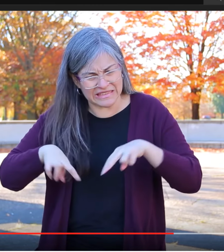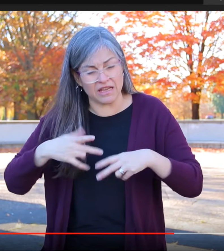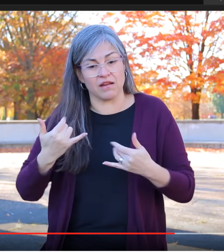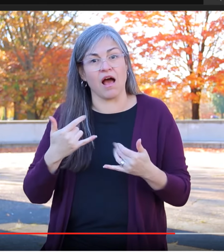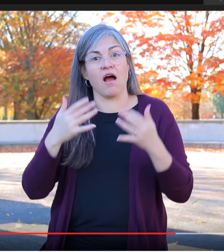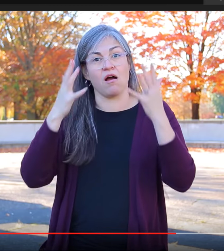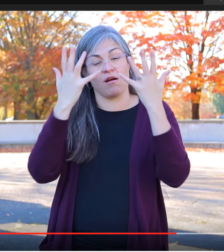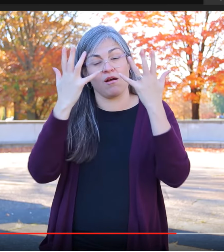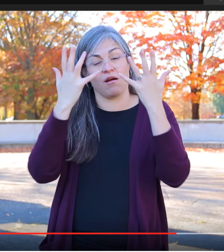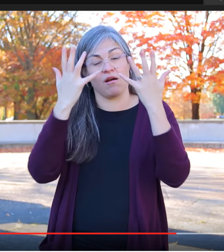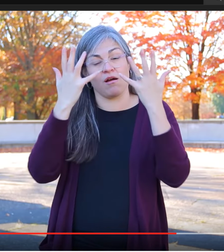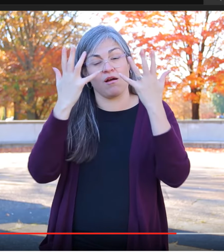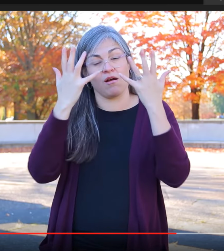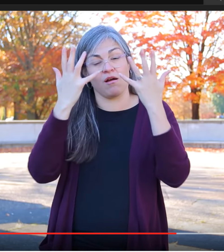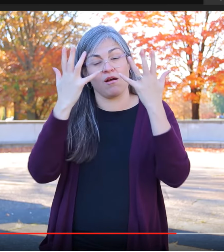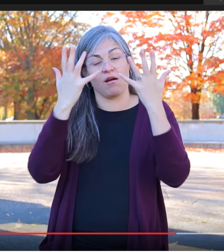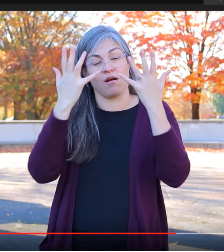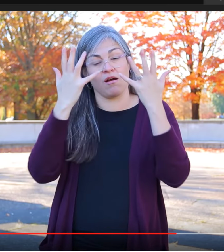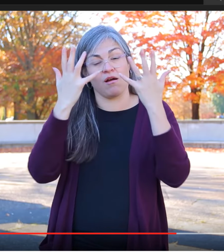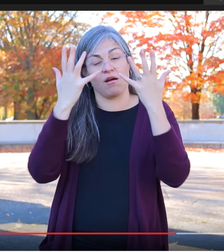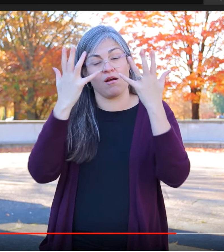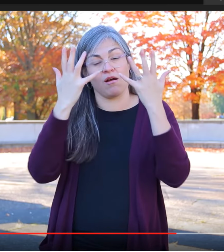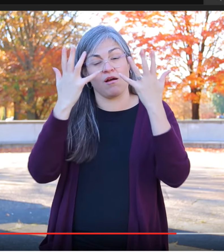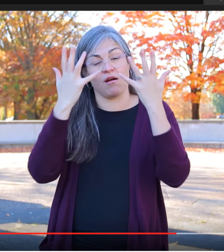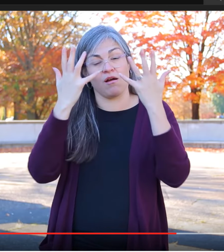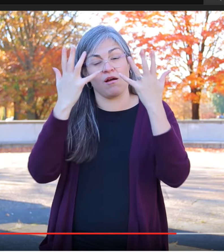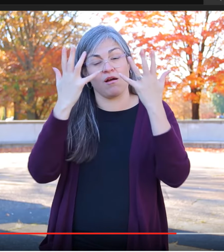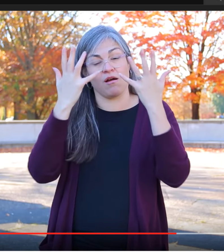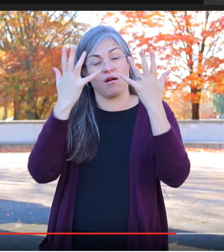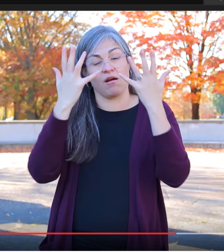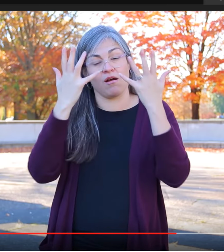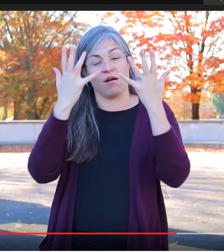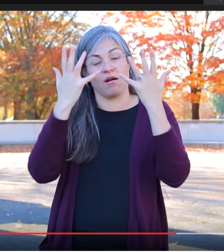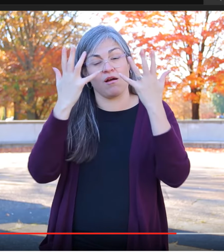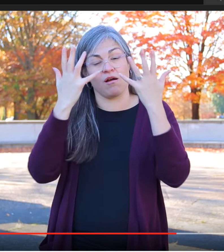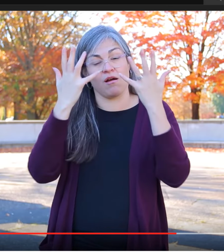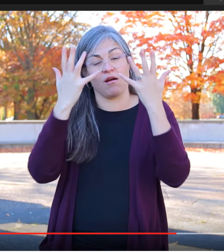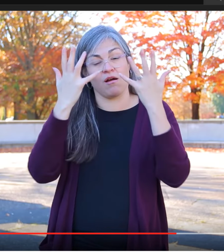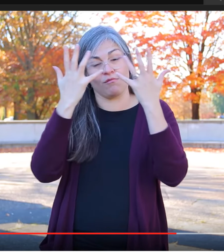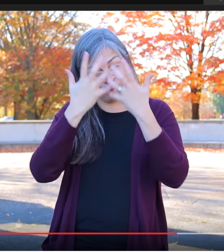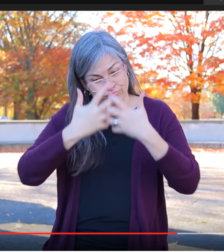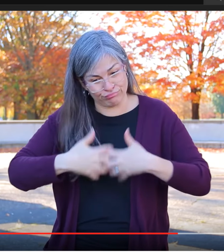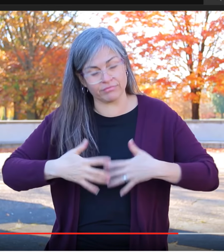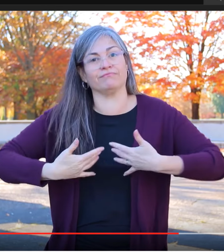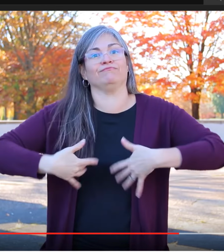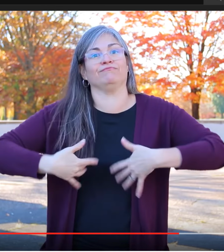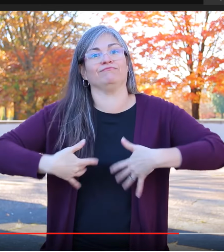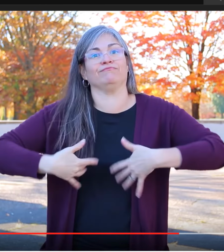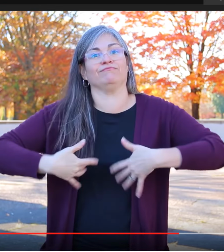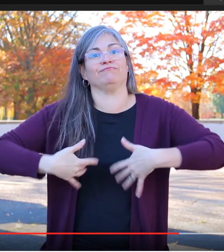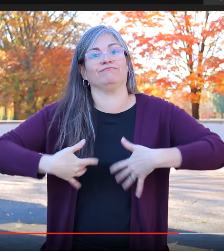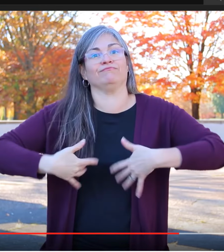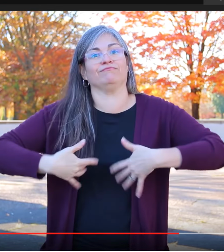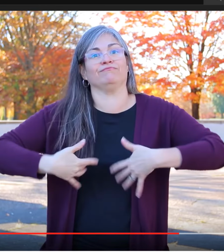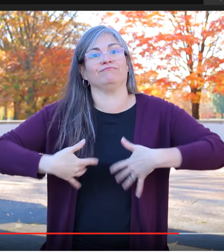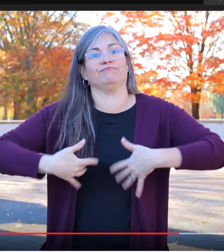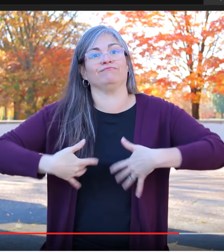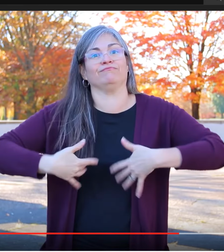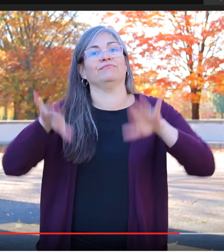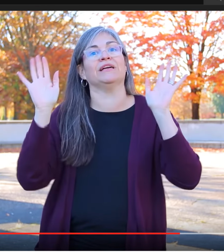taking a look at the system, taking a look at the issue, and worked it all out,